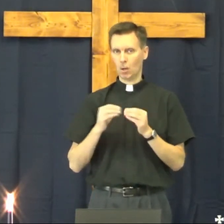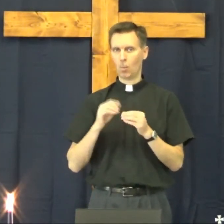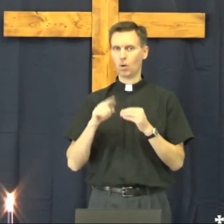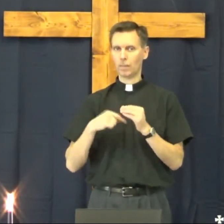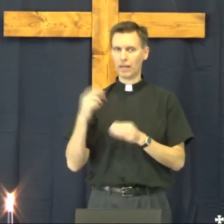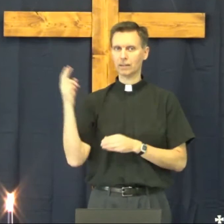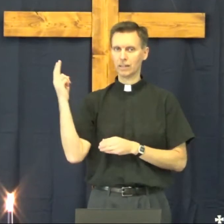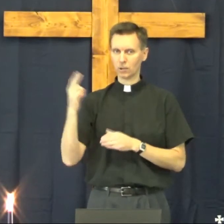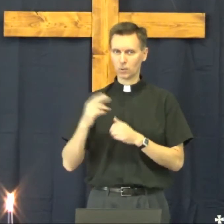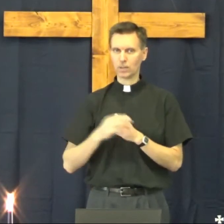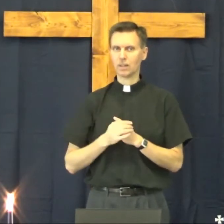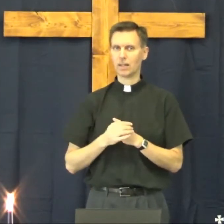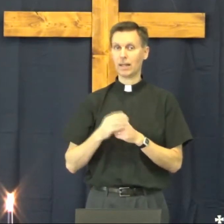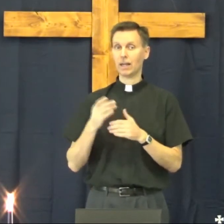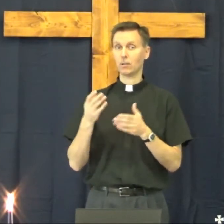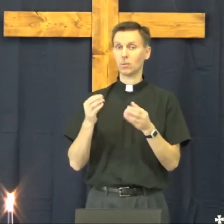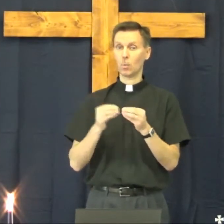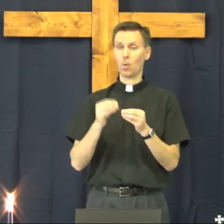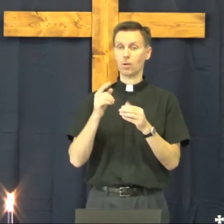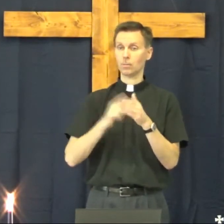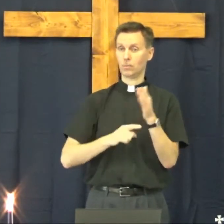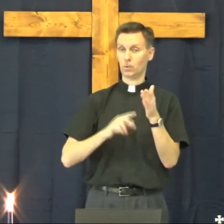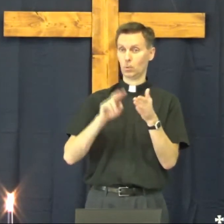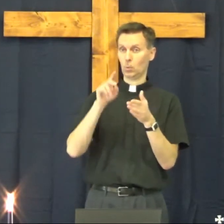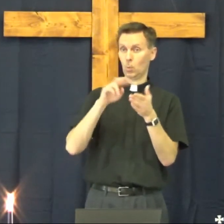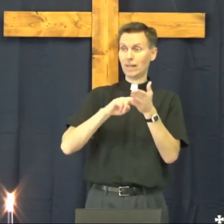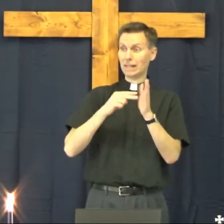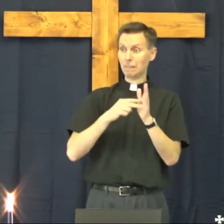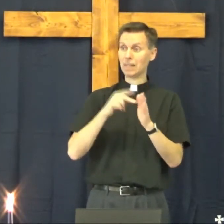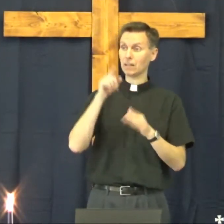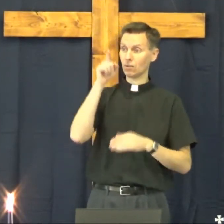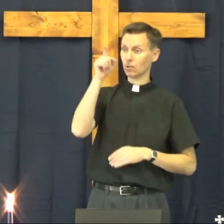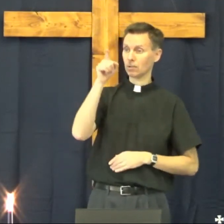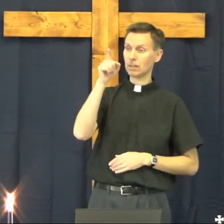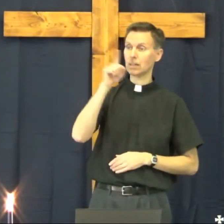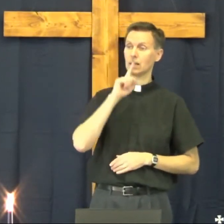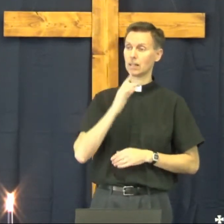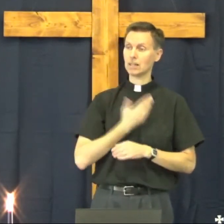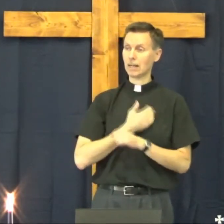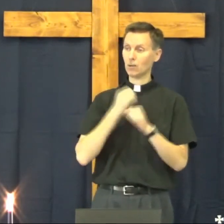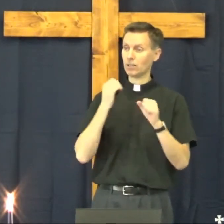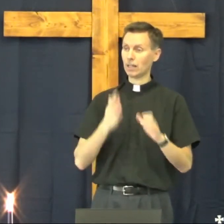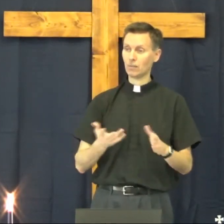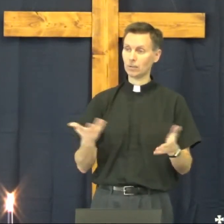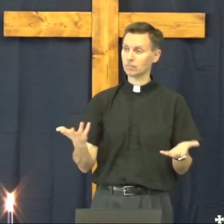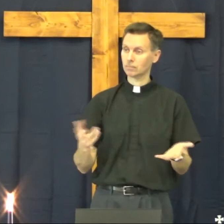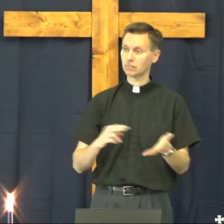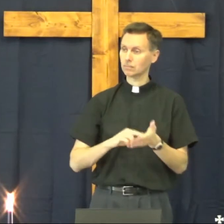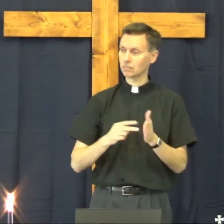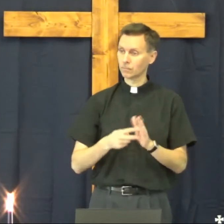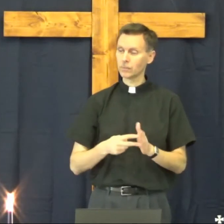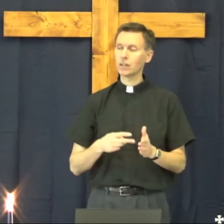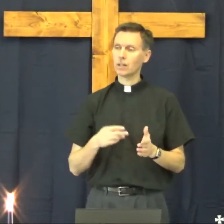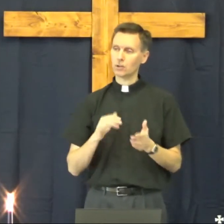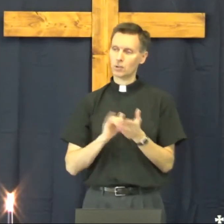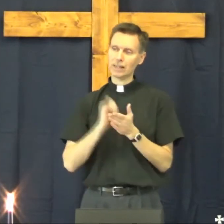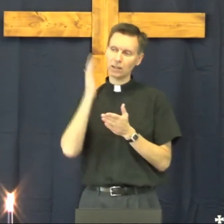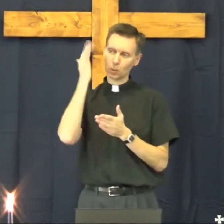More about the history and more what it means that He is our Savior. So that's